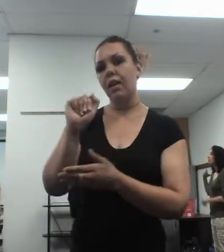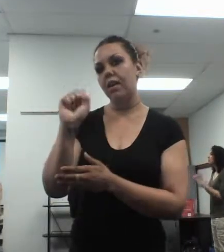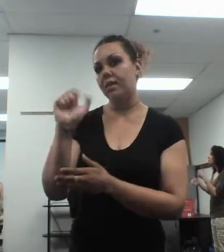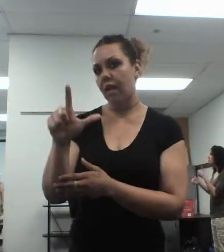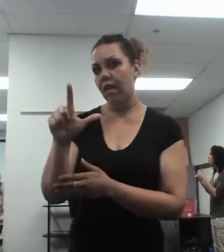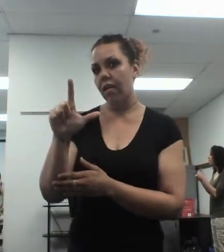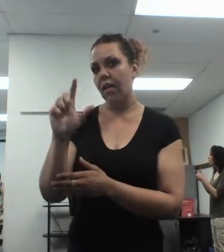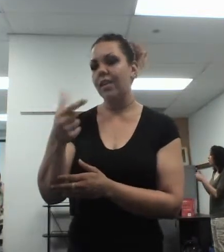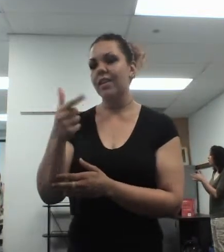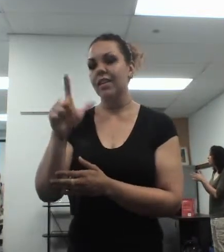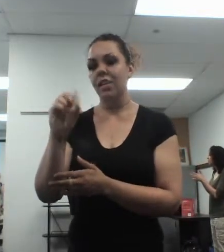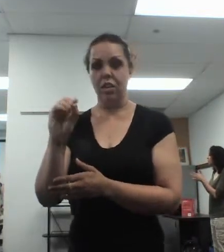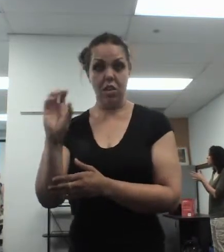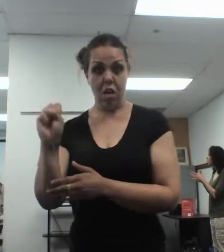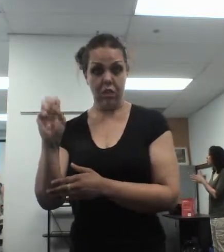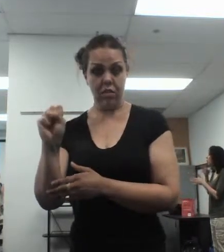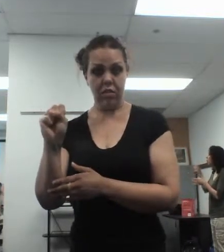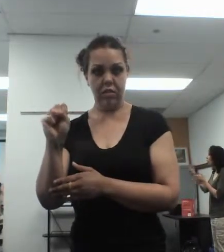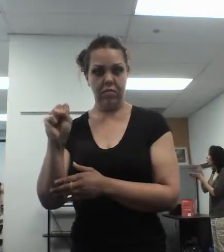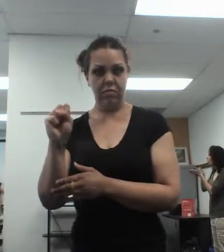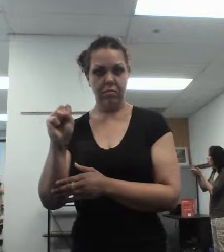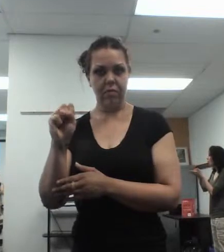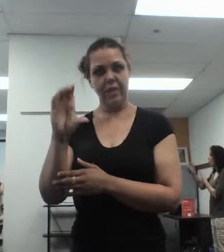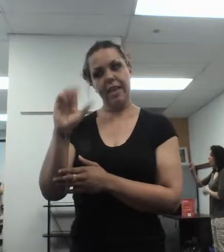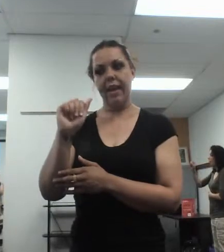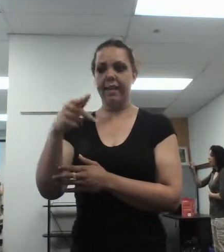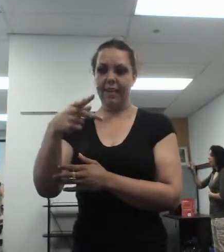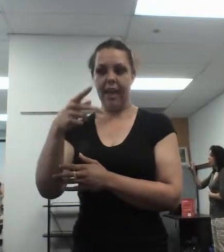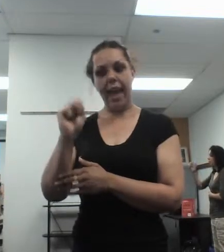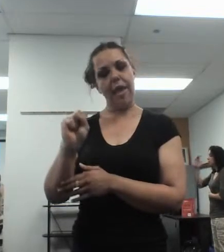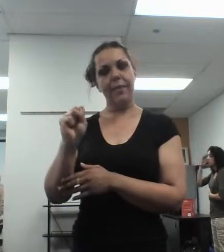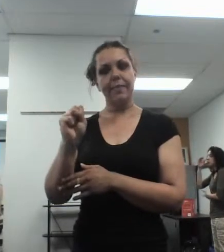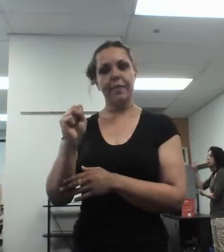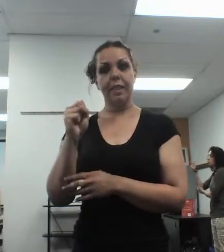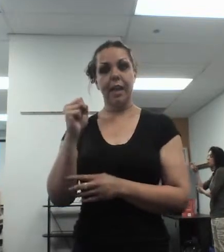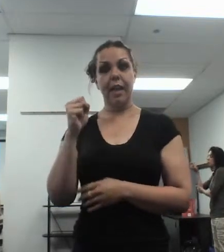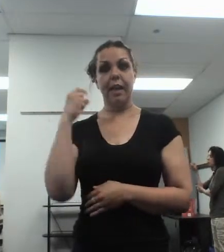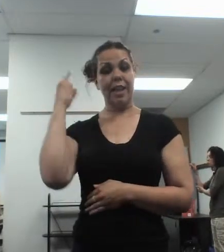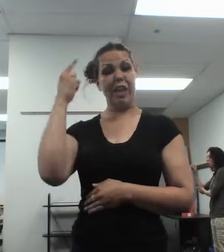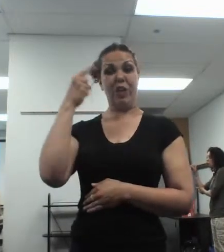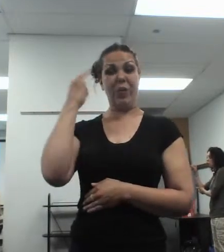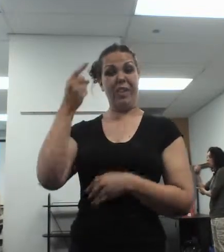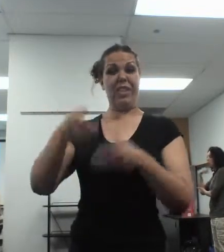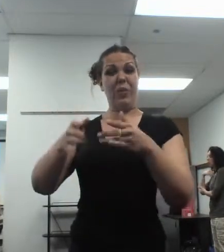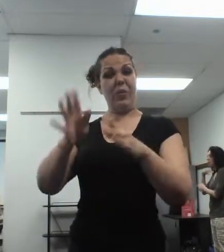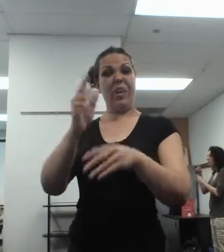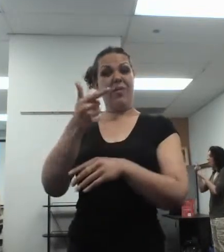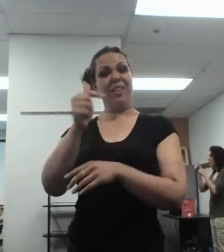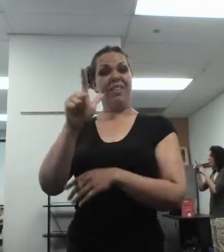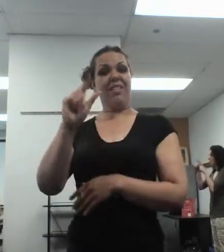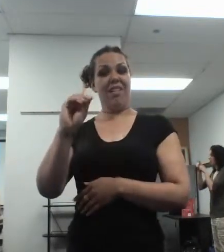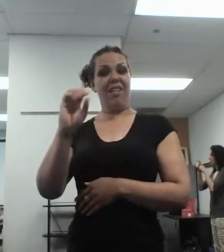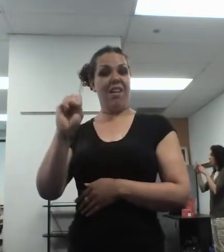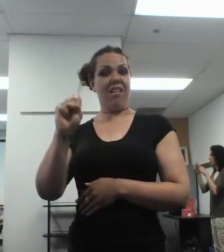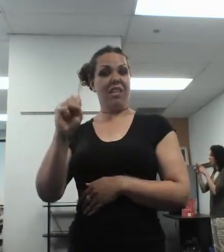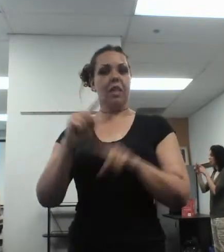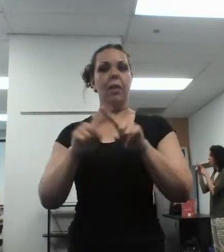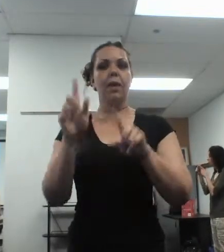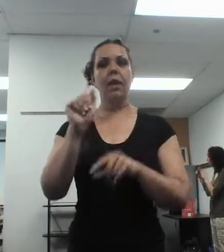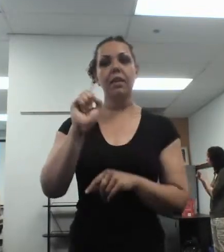it, all caps, the crazy way that we gloss it, but in ASL there is truly no written form. So